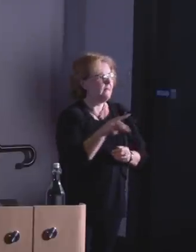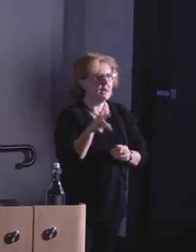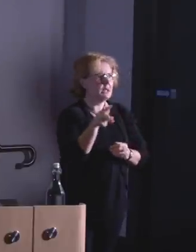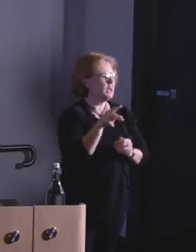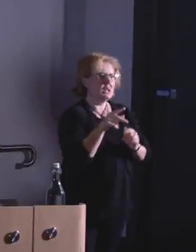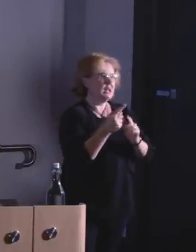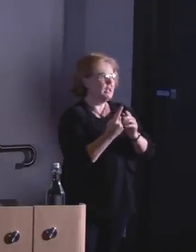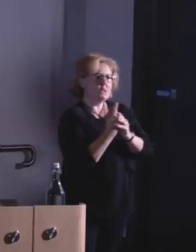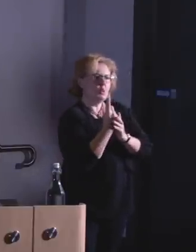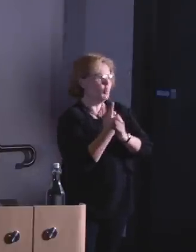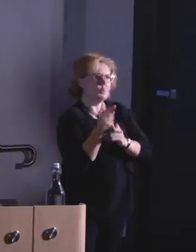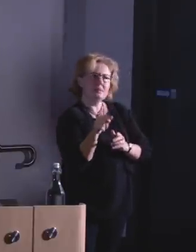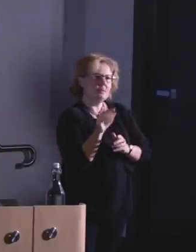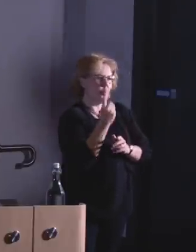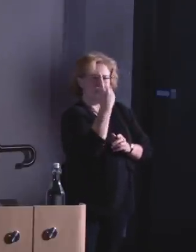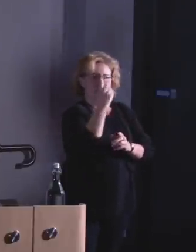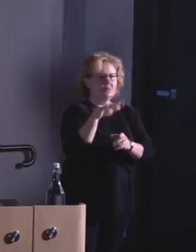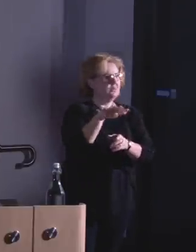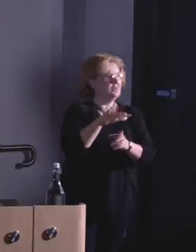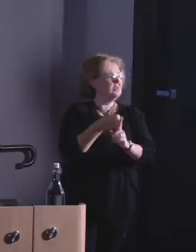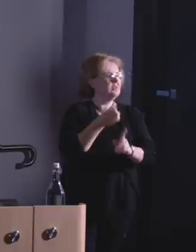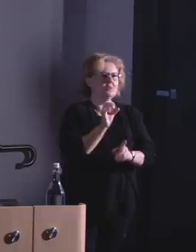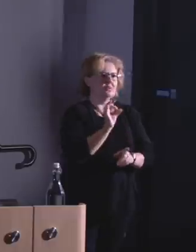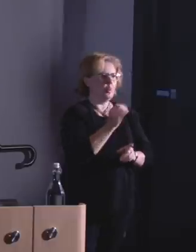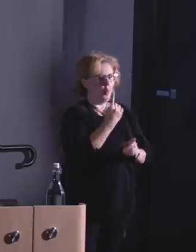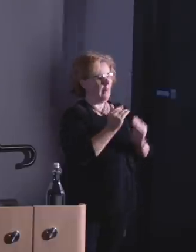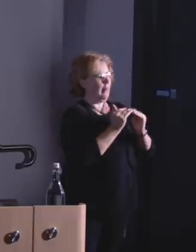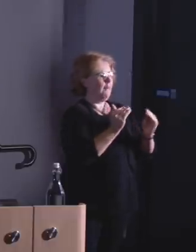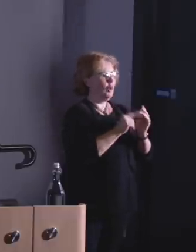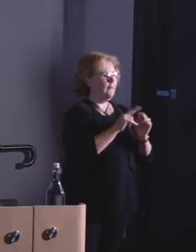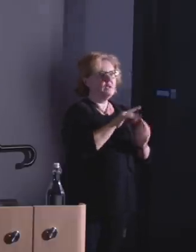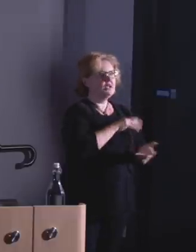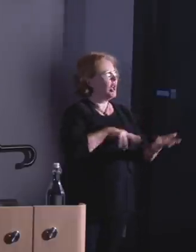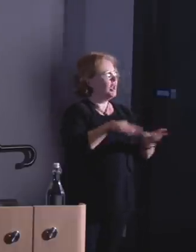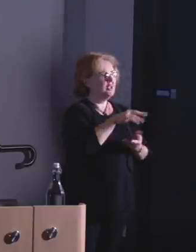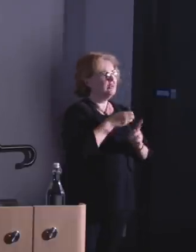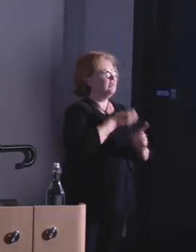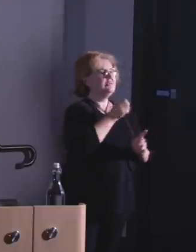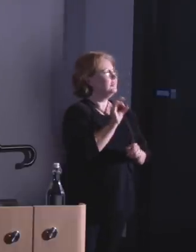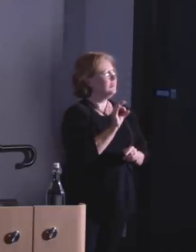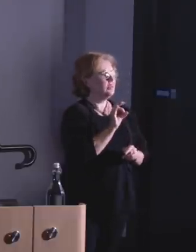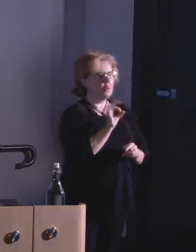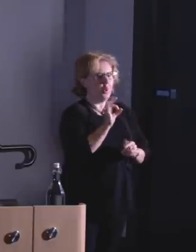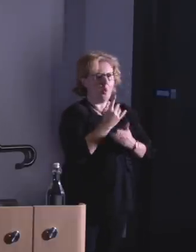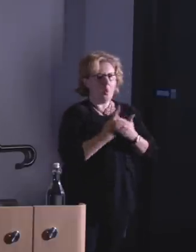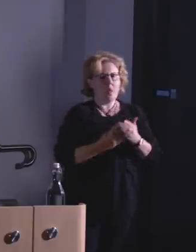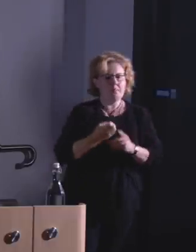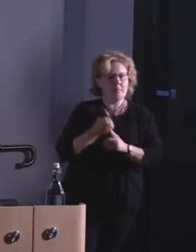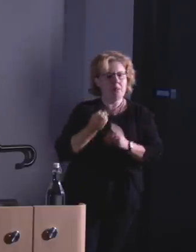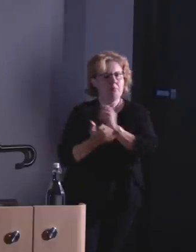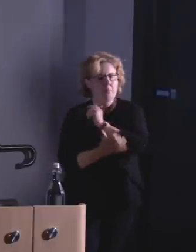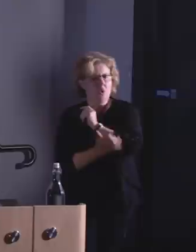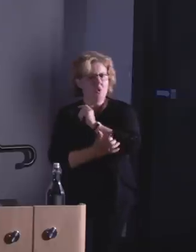know, an issue of a particular level of society. You know, it's not an issue of poor people or rich